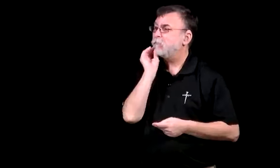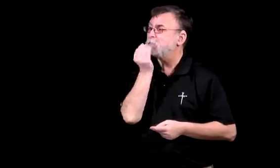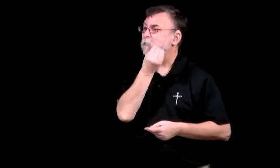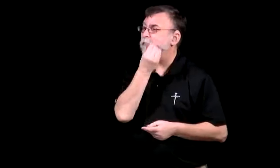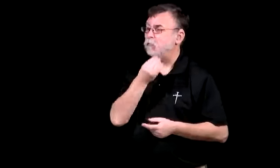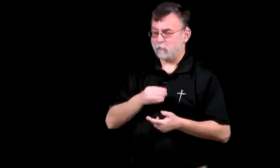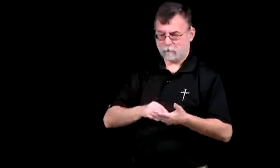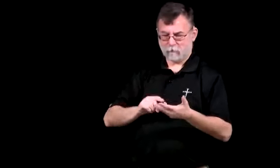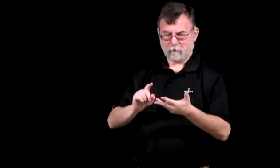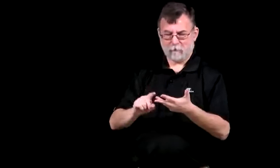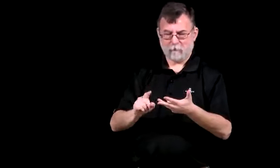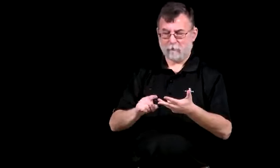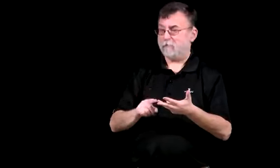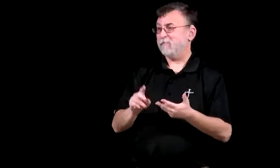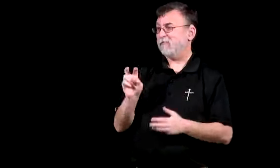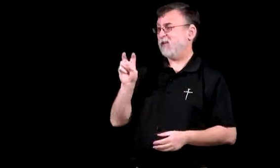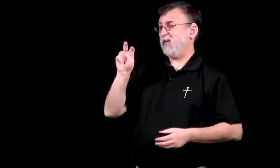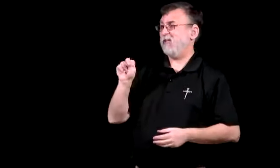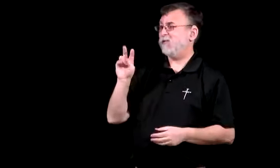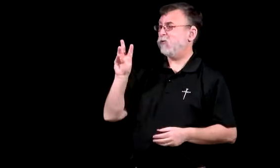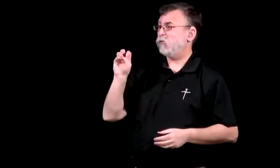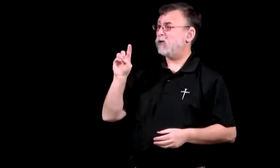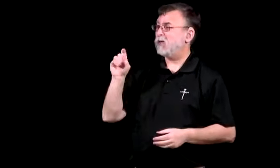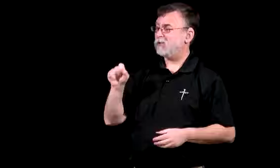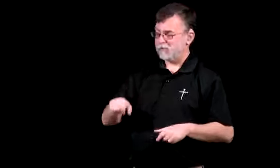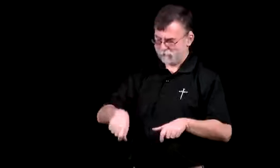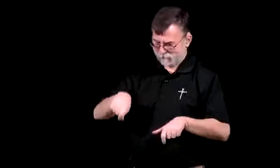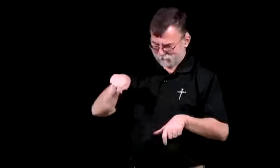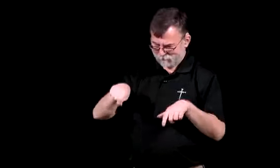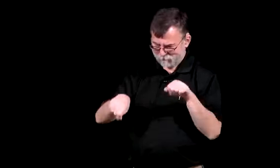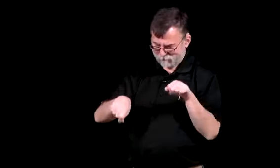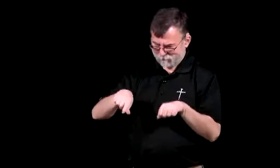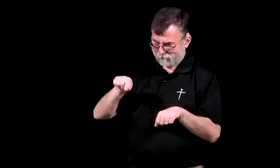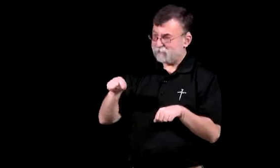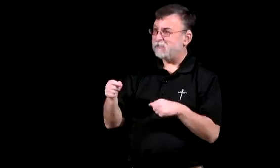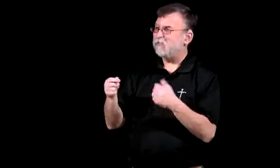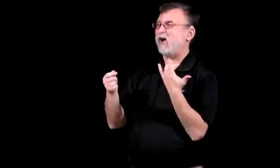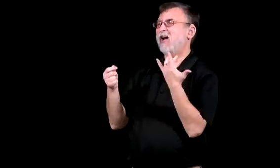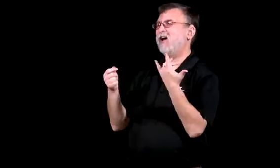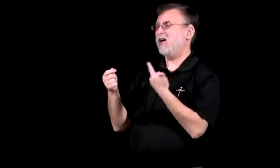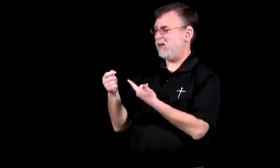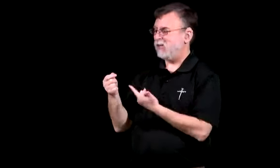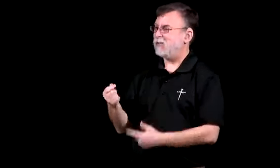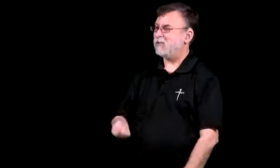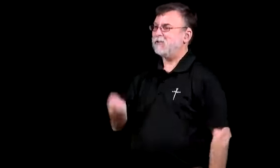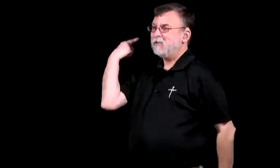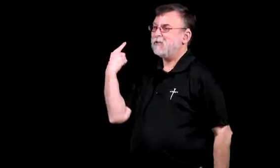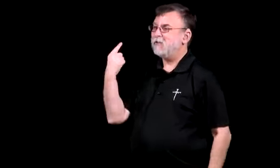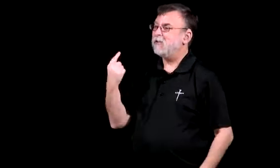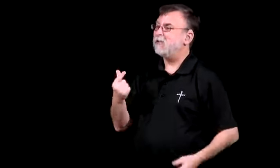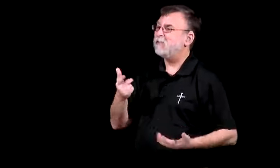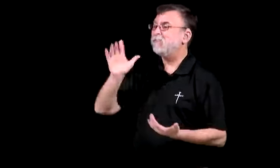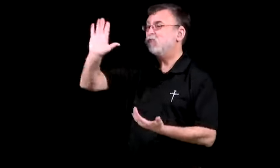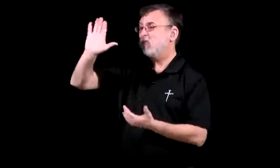You take care of the grass, the flowers, and even the weeds, even if we don't know why they're